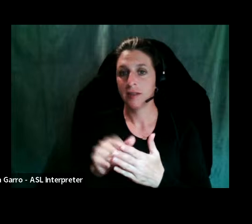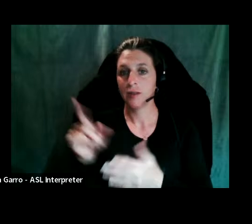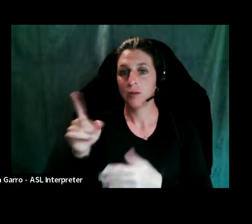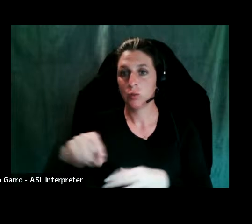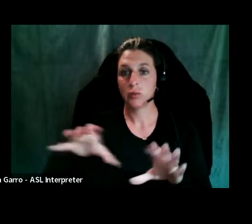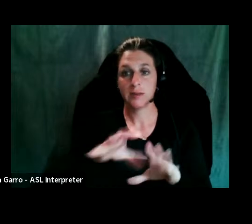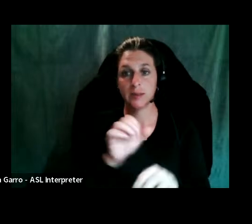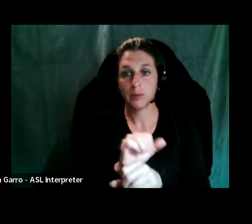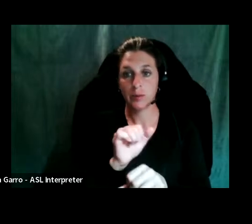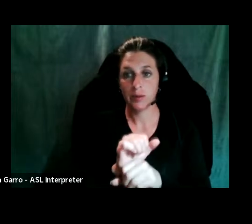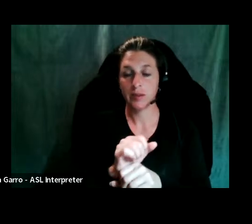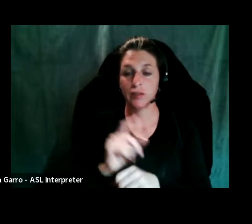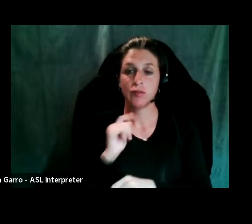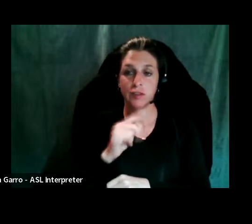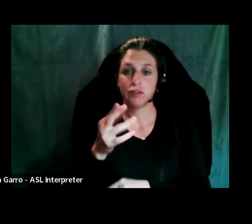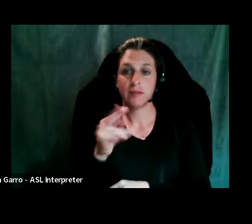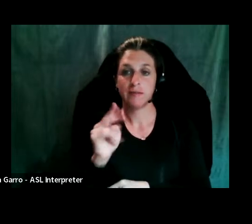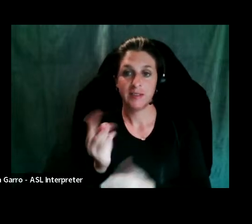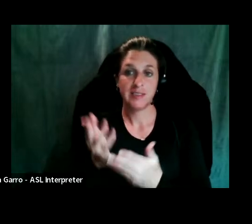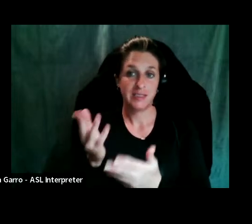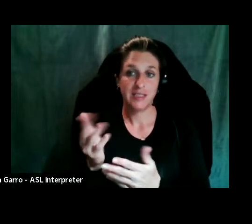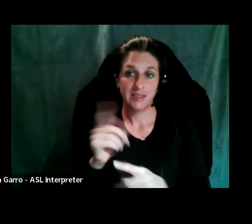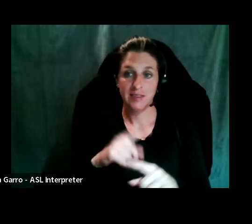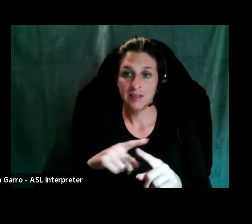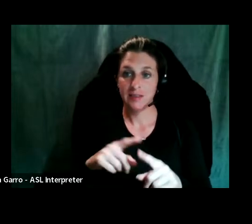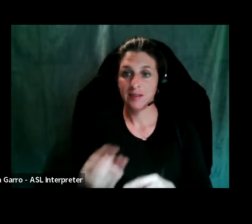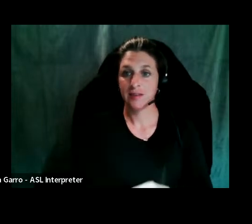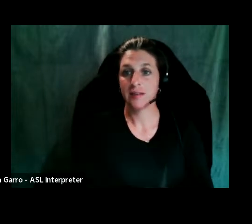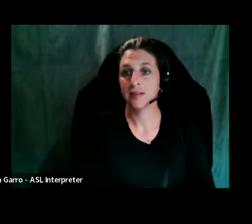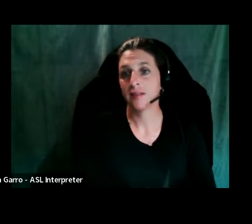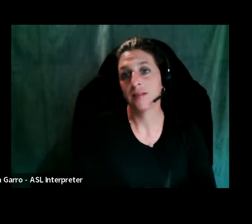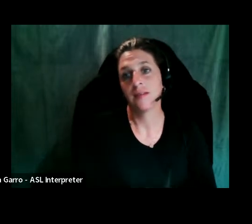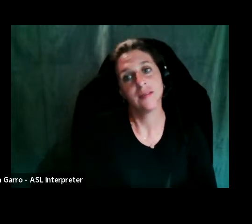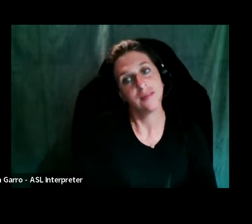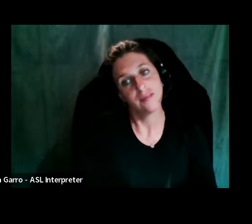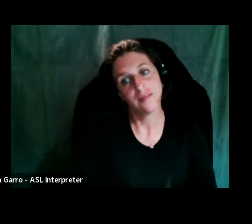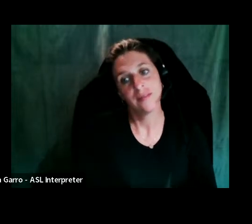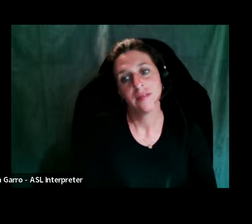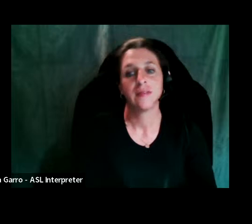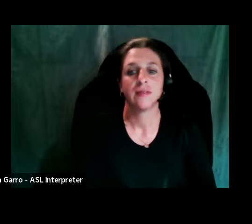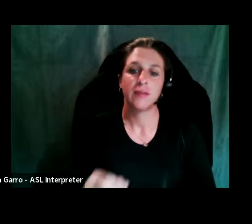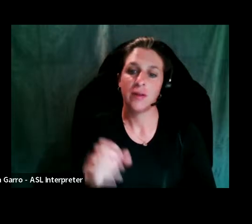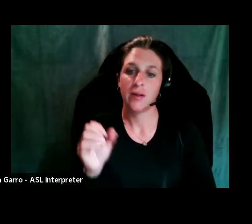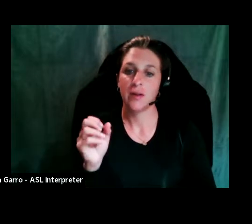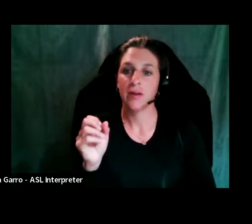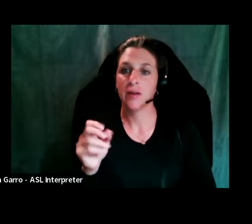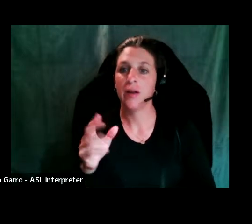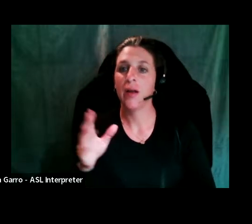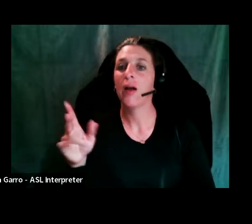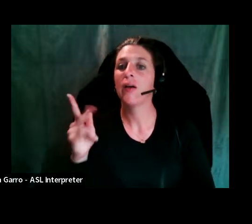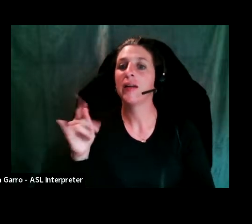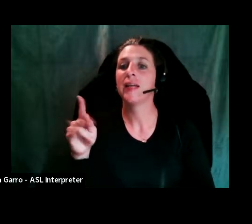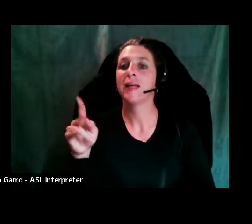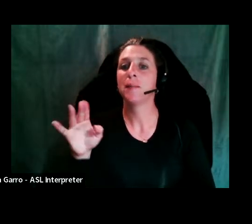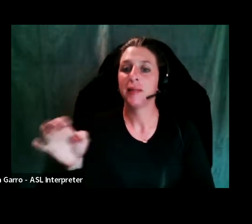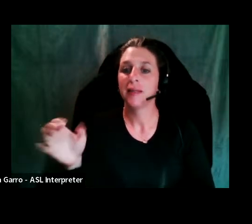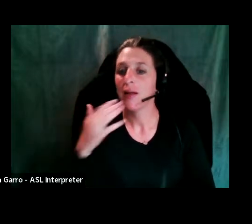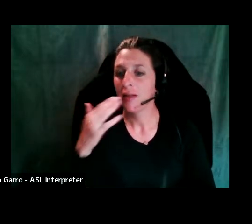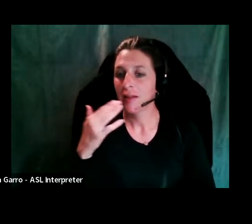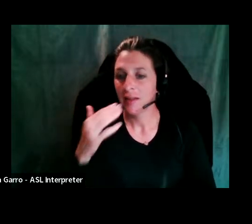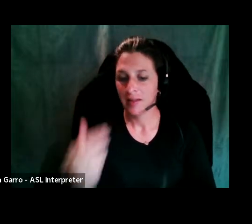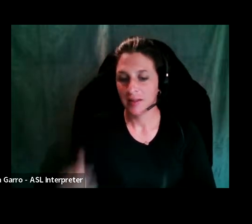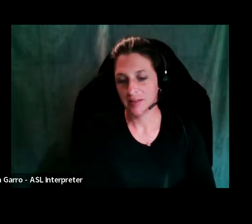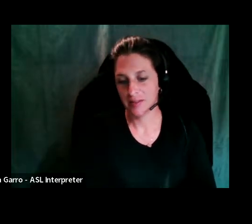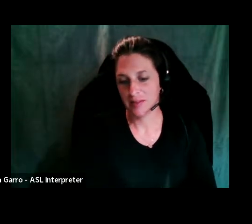work. Trustee Griffin can suggest it. Oh, you wrote the grant. Oh, thank you, Dr. Kemp. You got to get credit all around